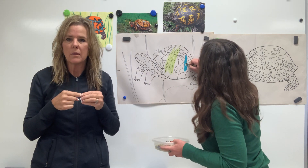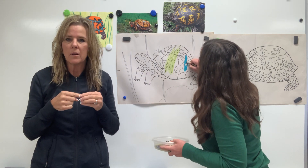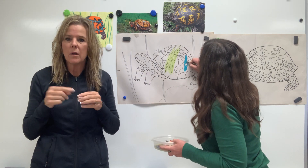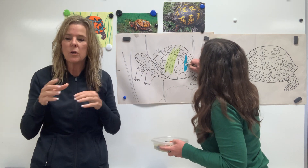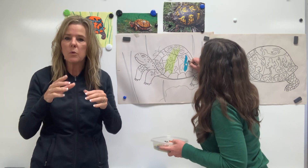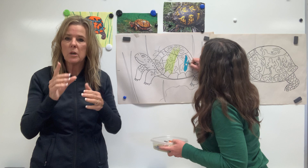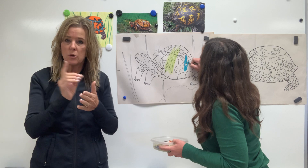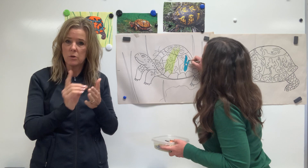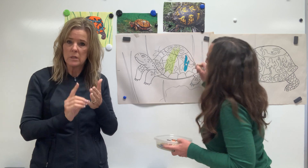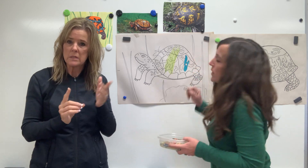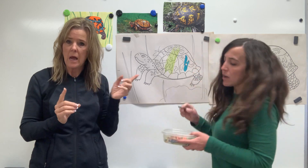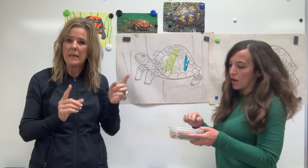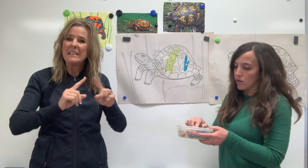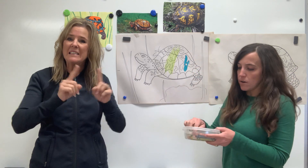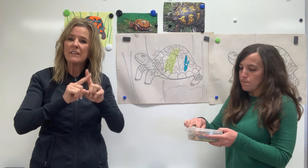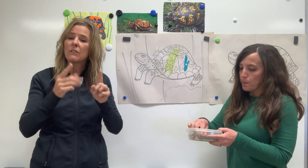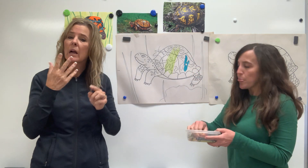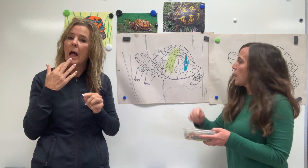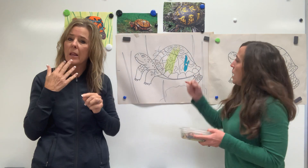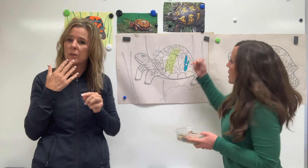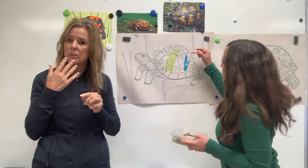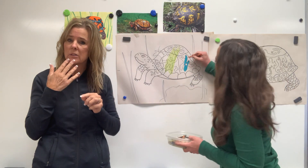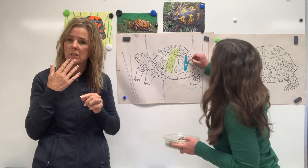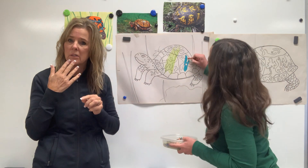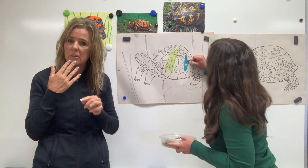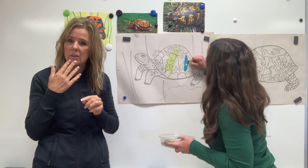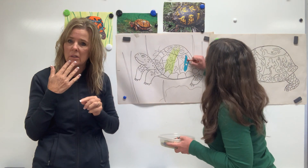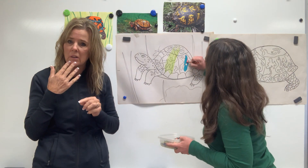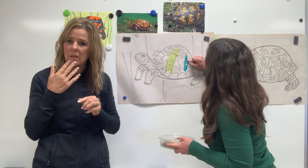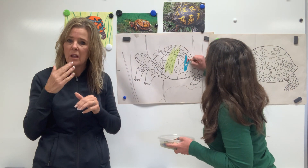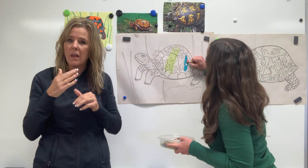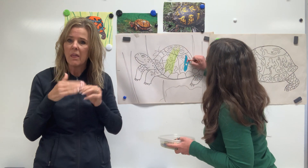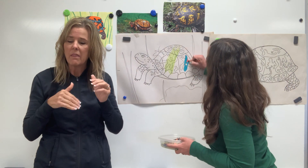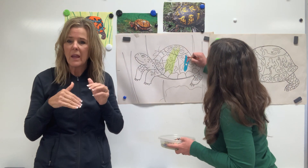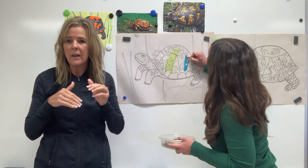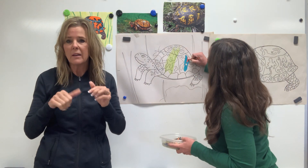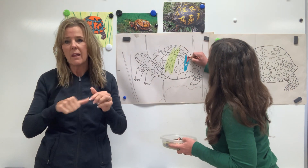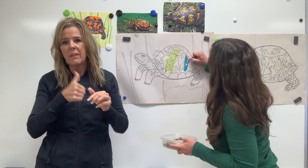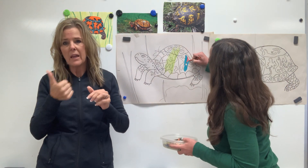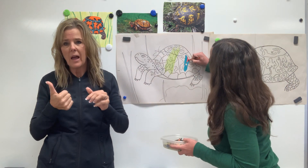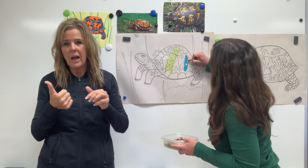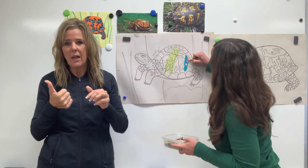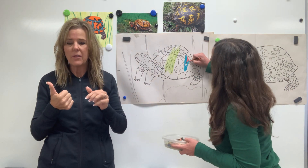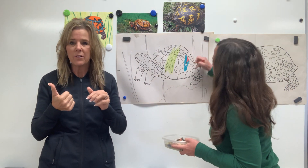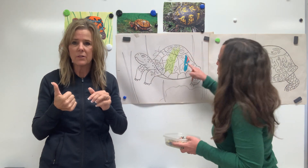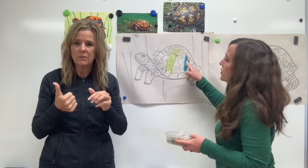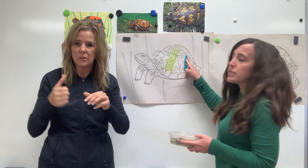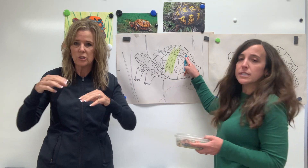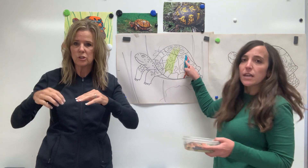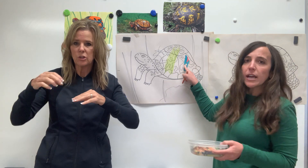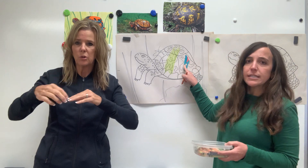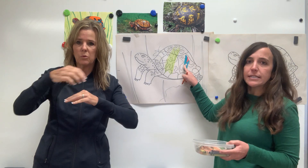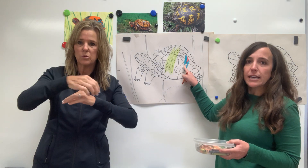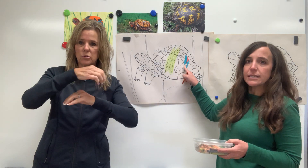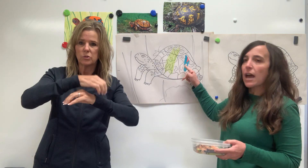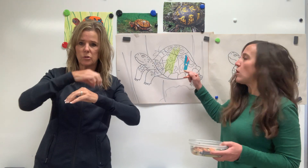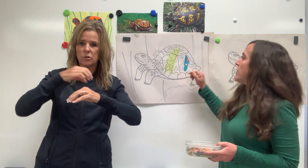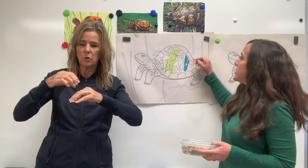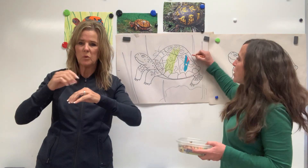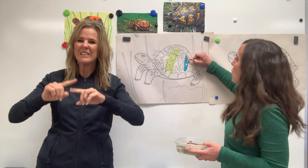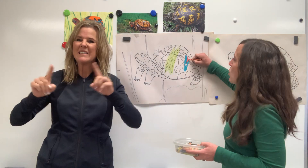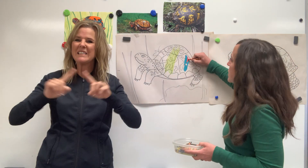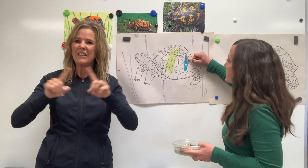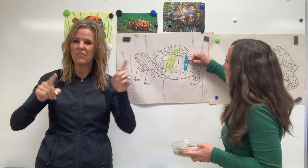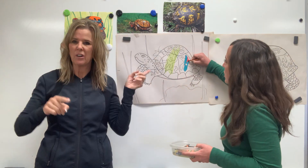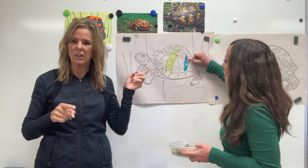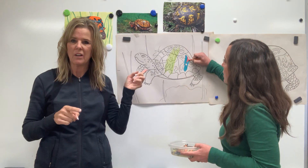your design a different color than the scoop plate around that design, just so the design stands out. If